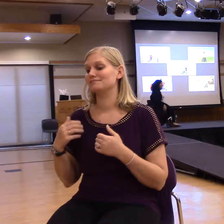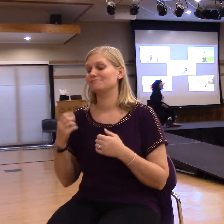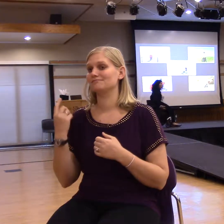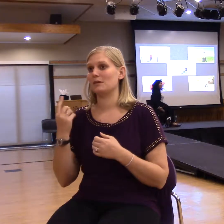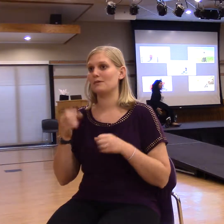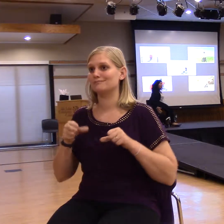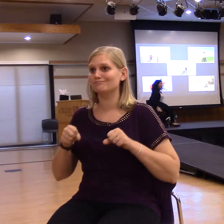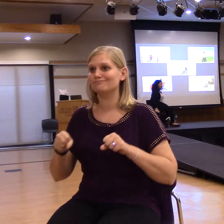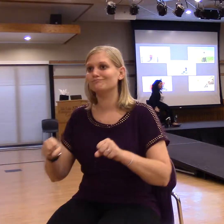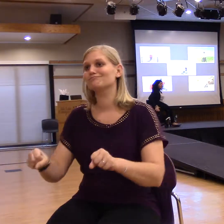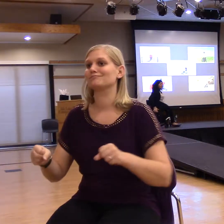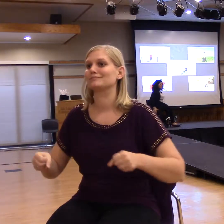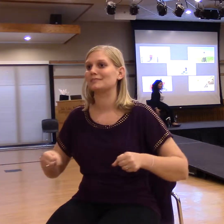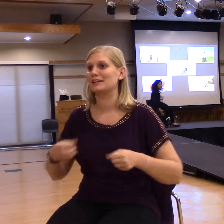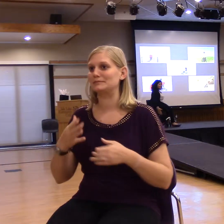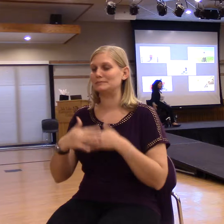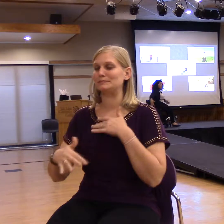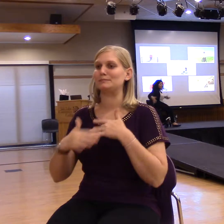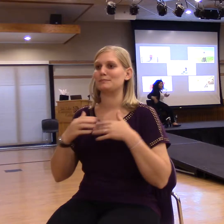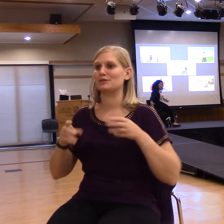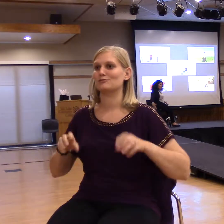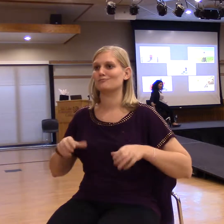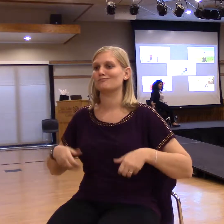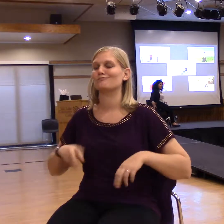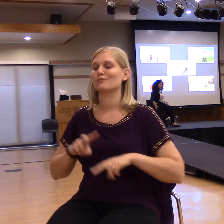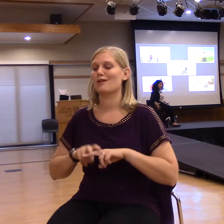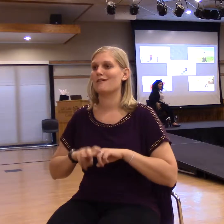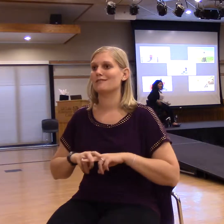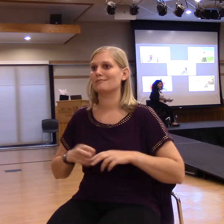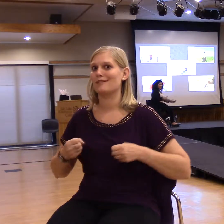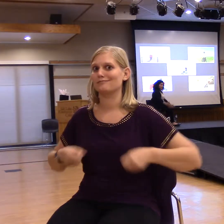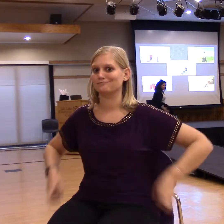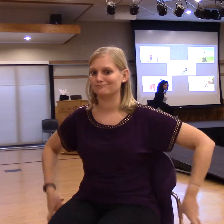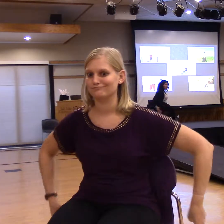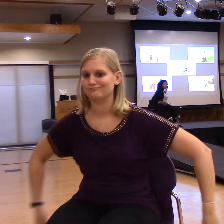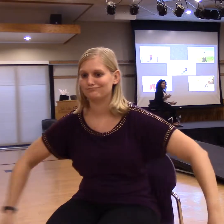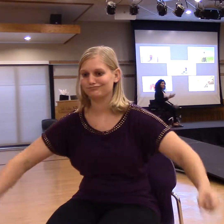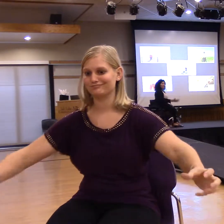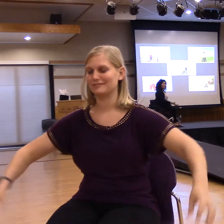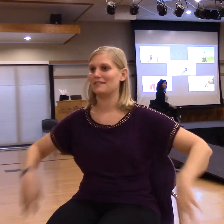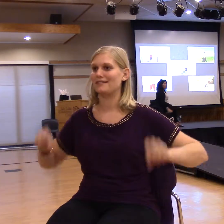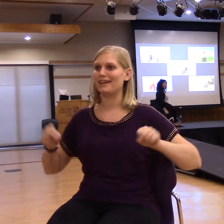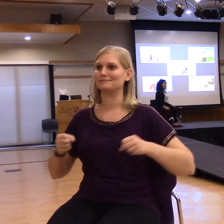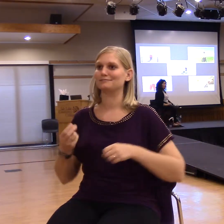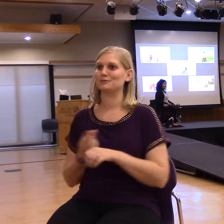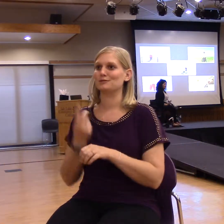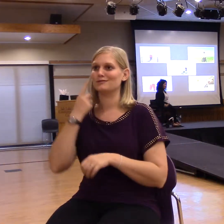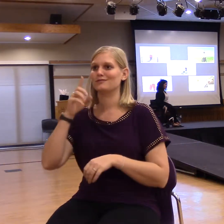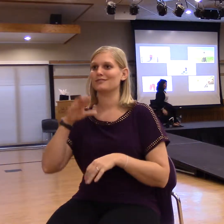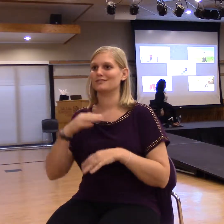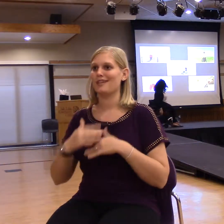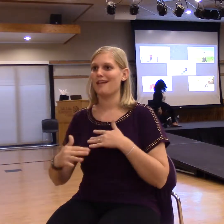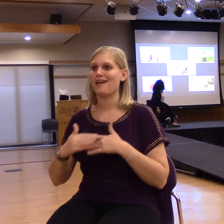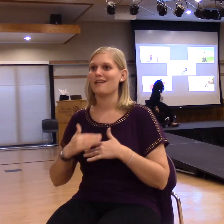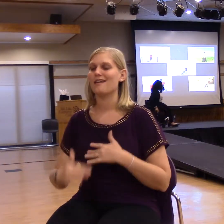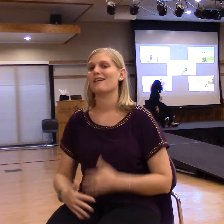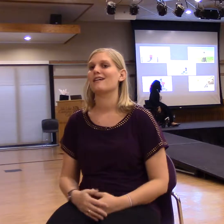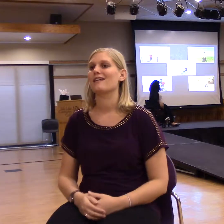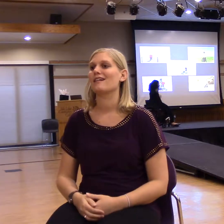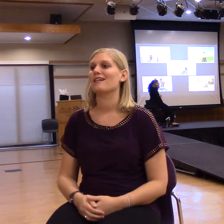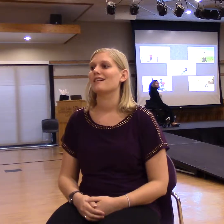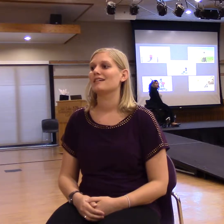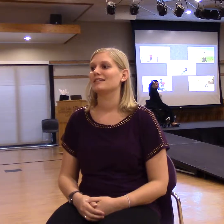in a beach chair, which of course a beach chair has much wider tires that can traverse the sand, which otherwise is very, very